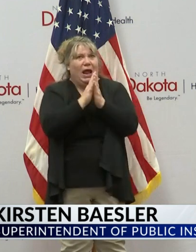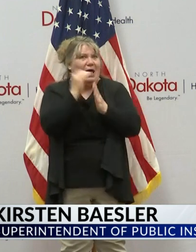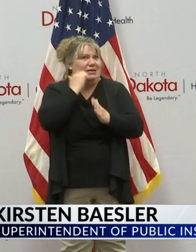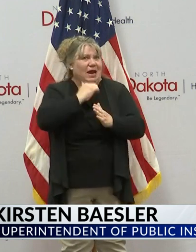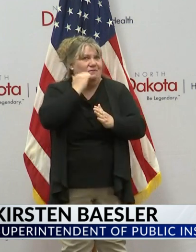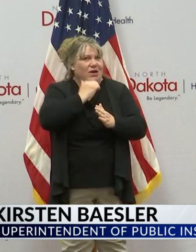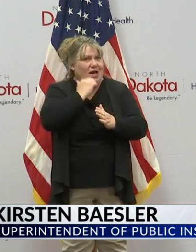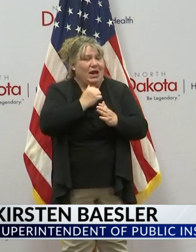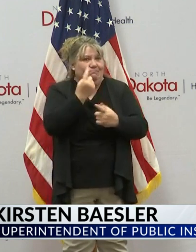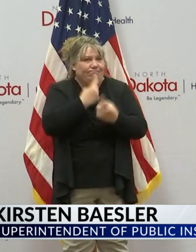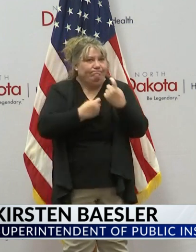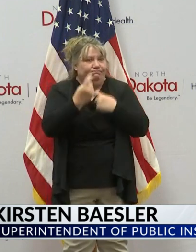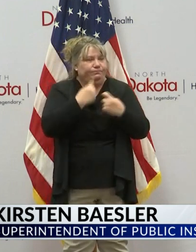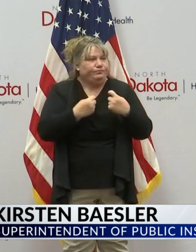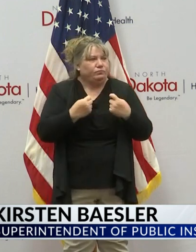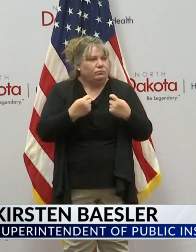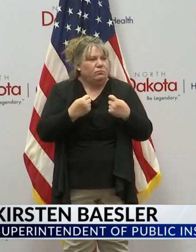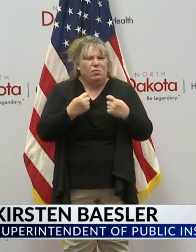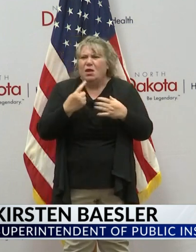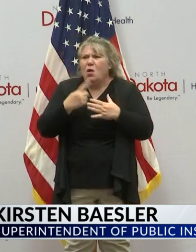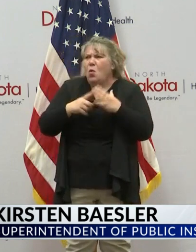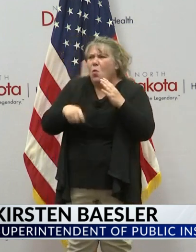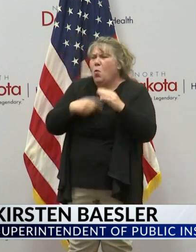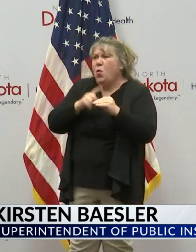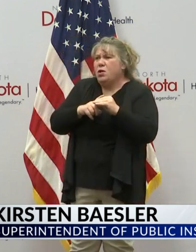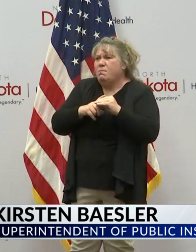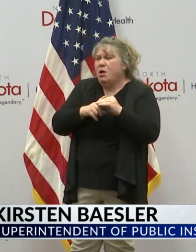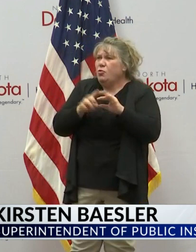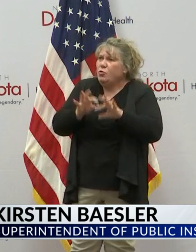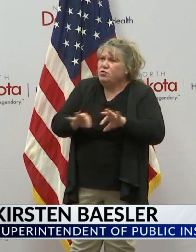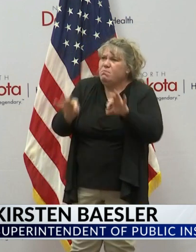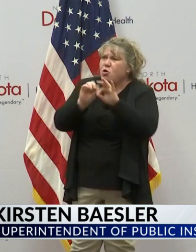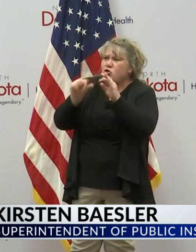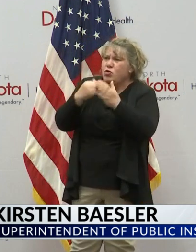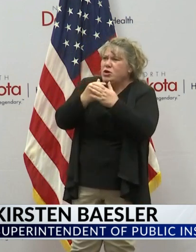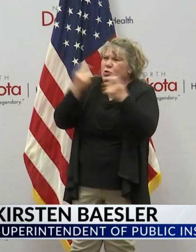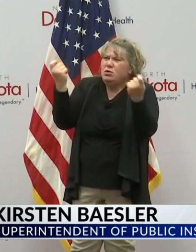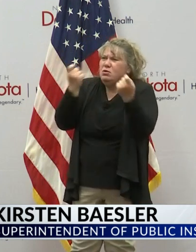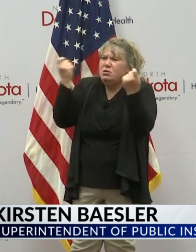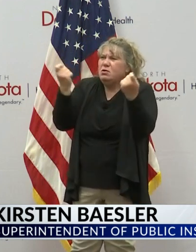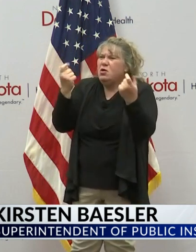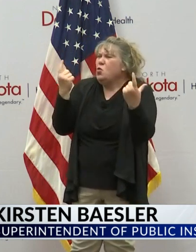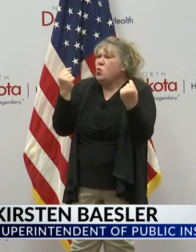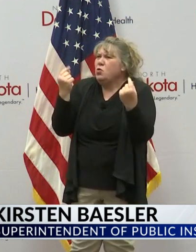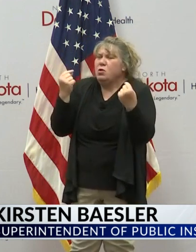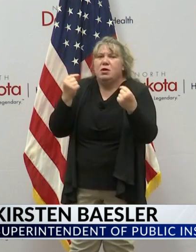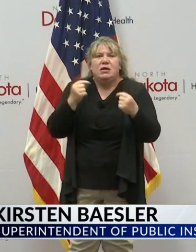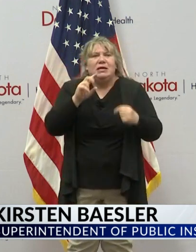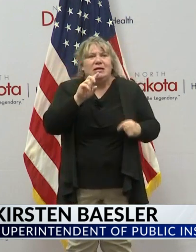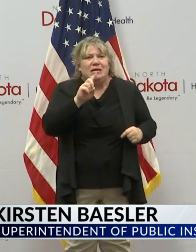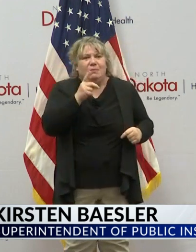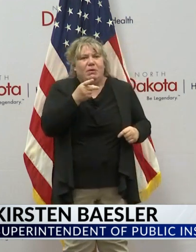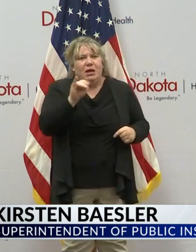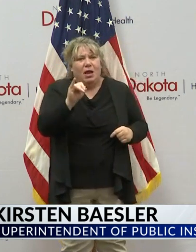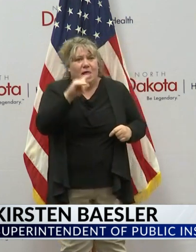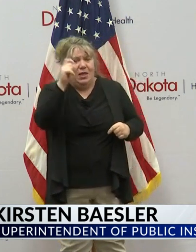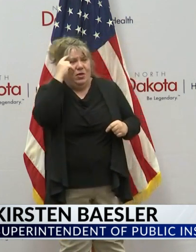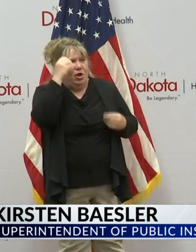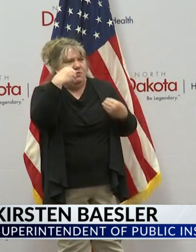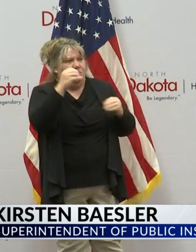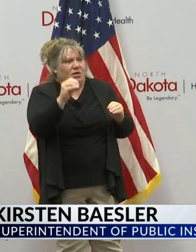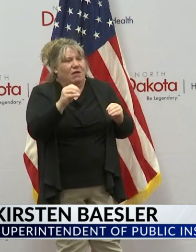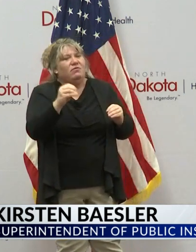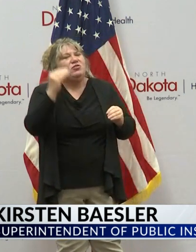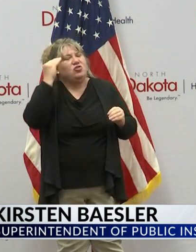daily, if not hourly, about what about those all-important graduation ceremonies. The Department of Public Instruction and the Governor's Office